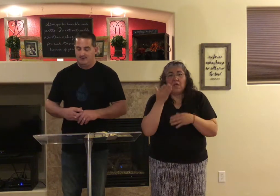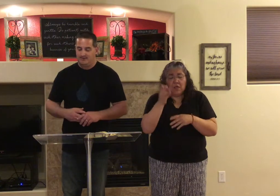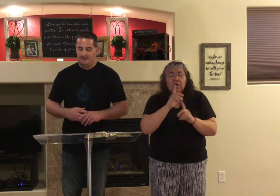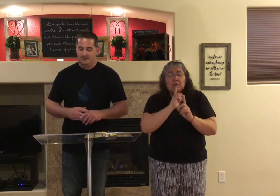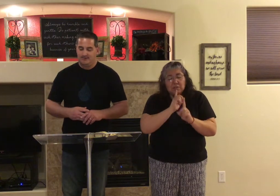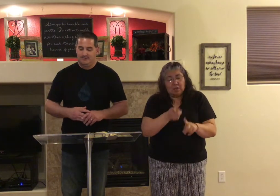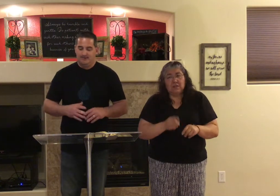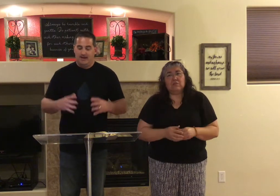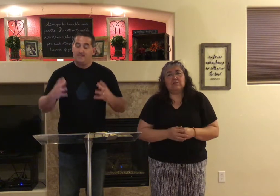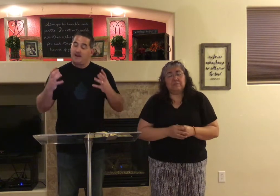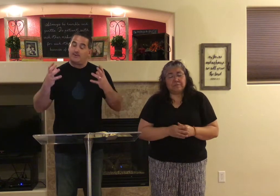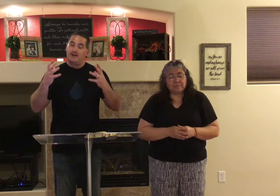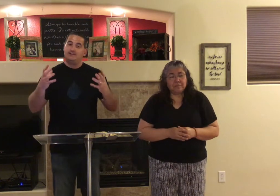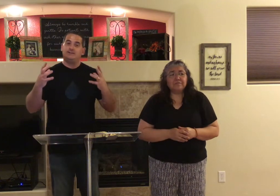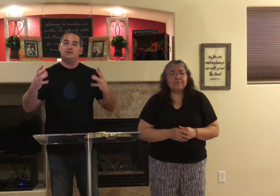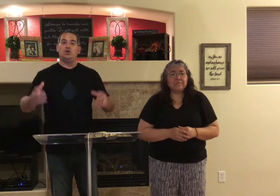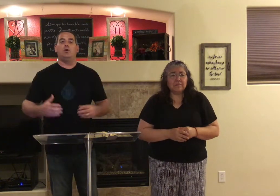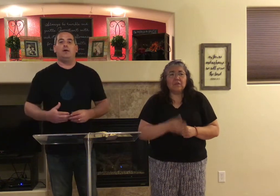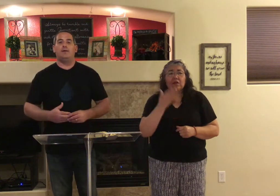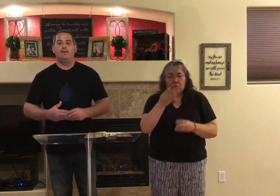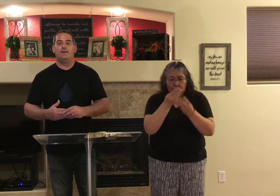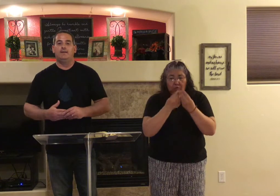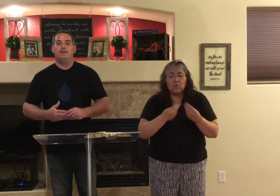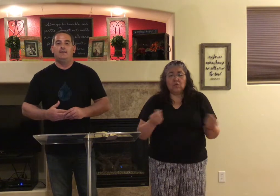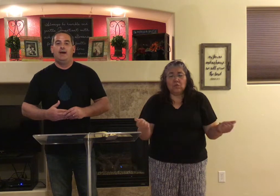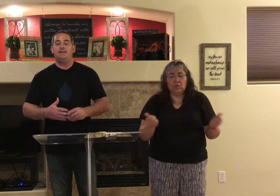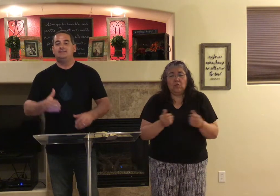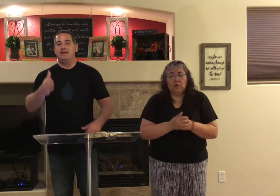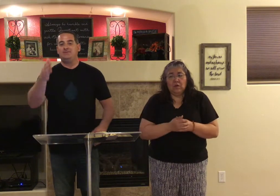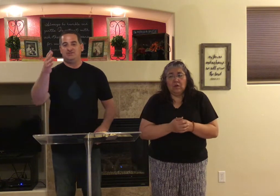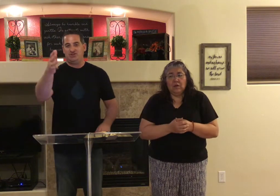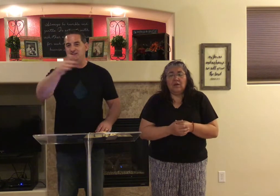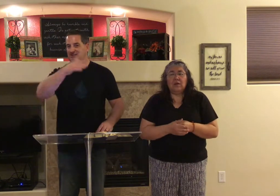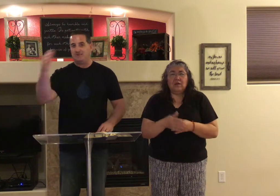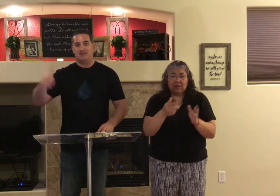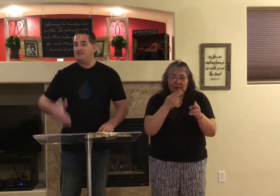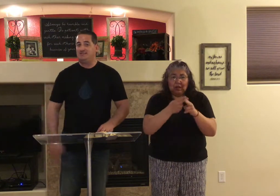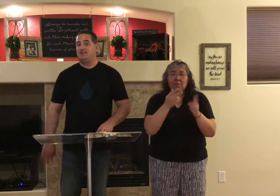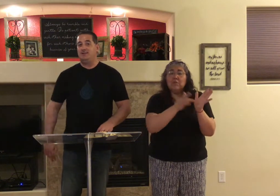answer, and there is a cure, and his name is